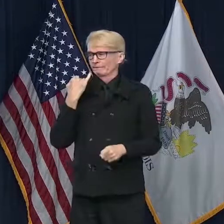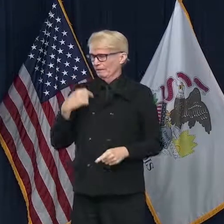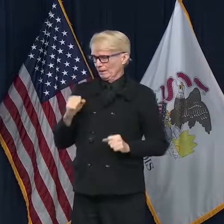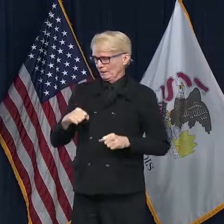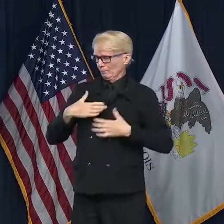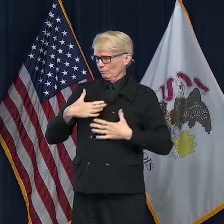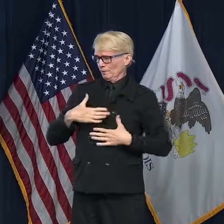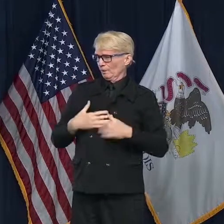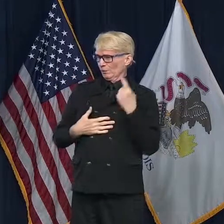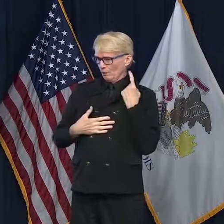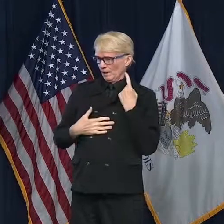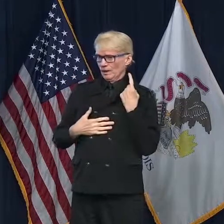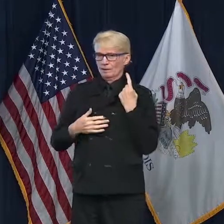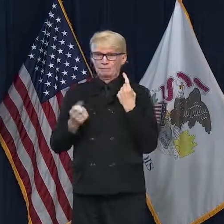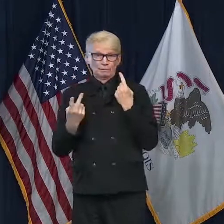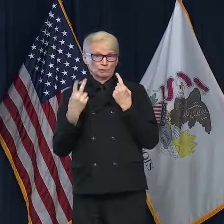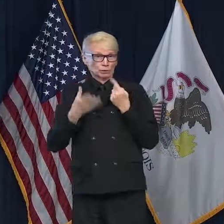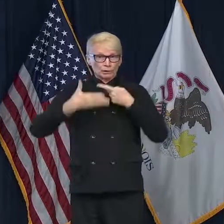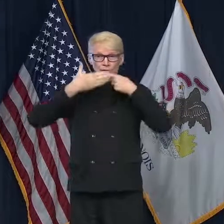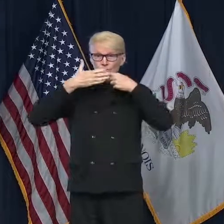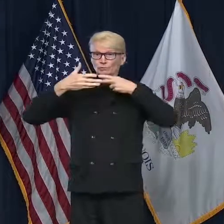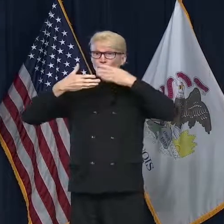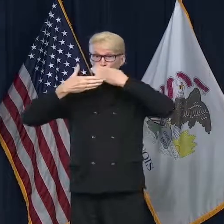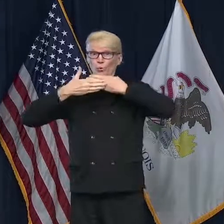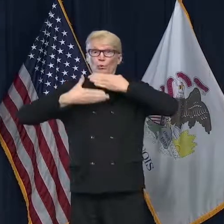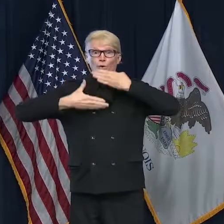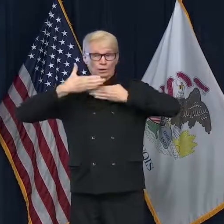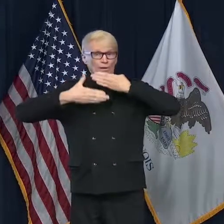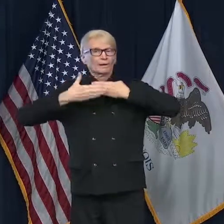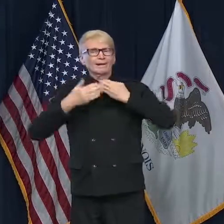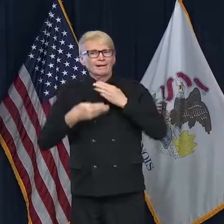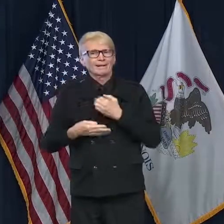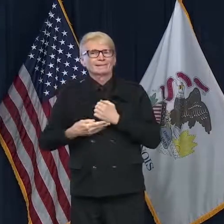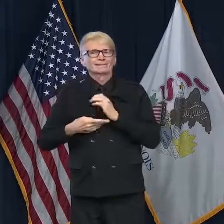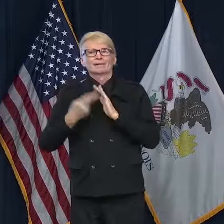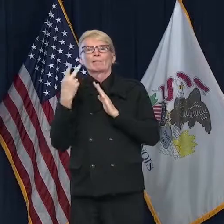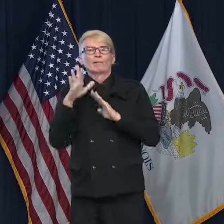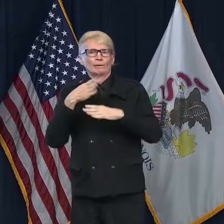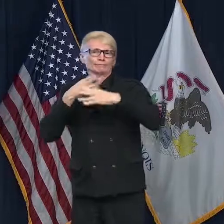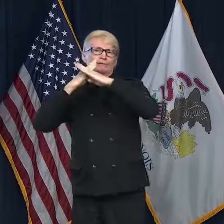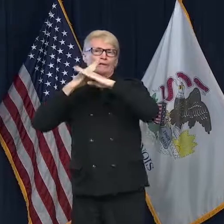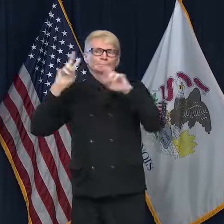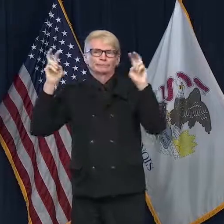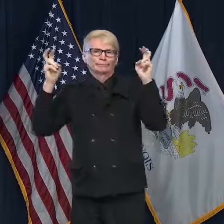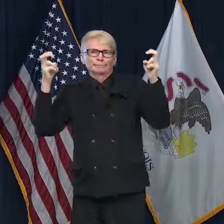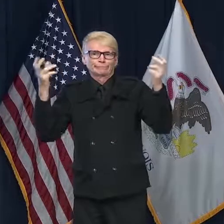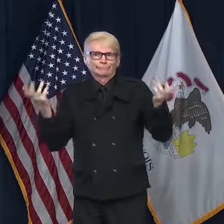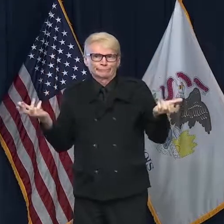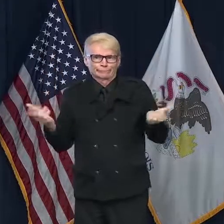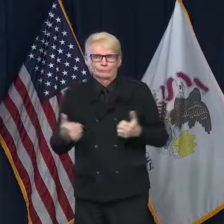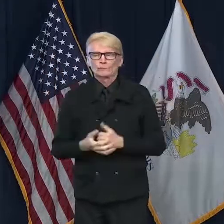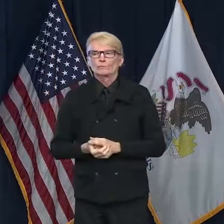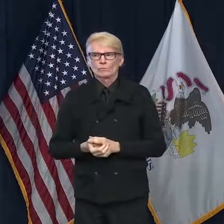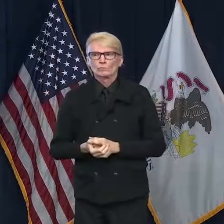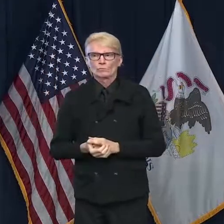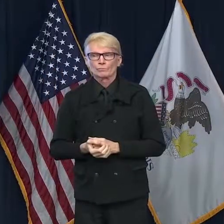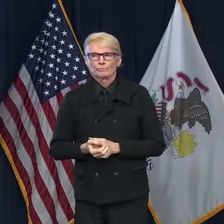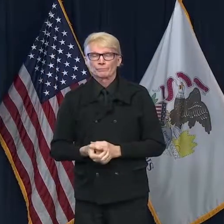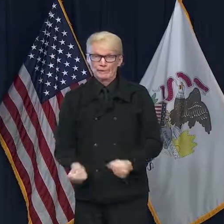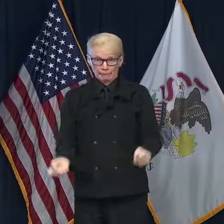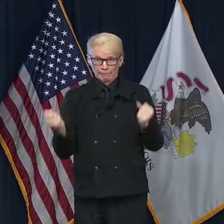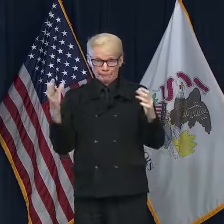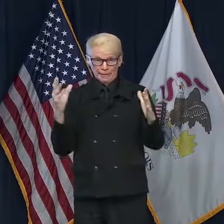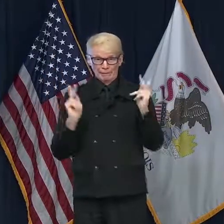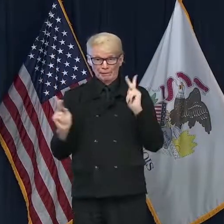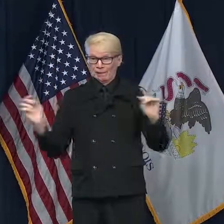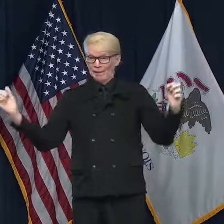comfortably with one and I can do that with two, maybe two will give us that extra level of protection. That, large gatherings,